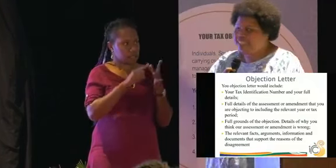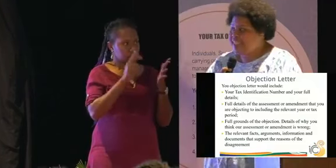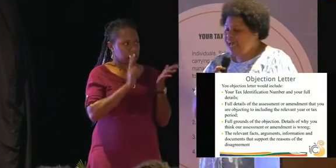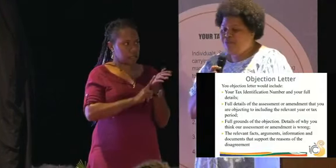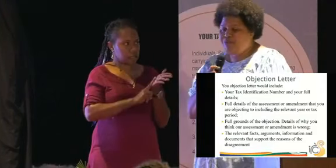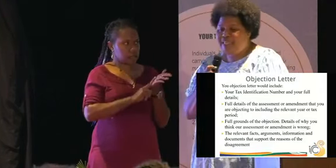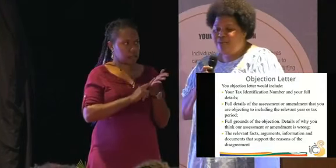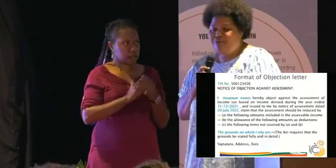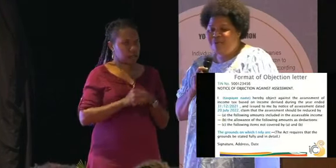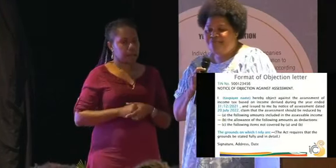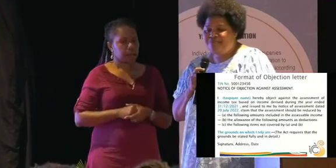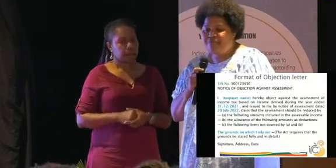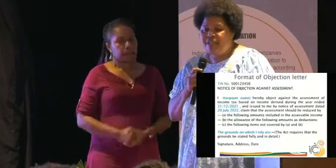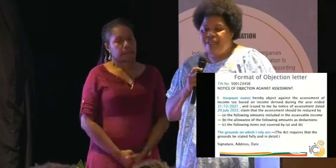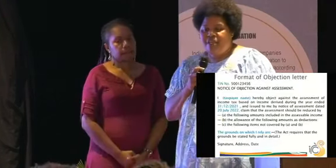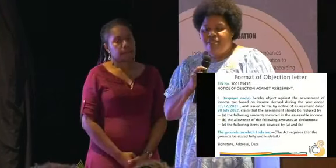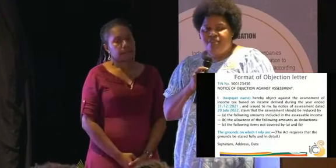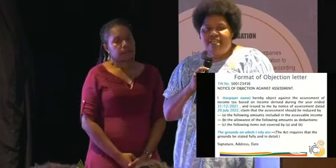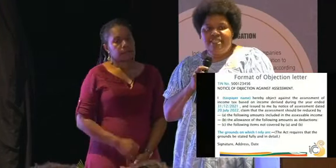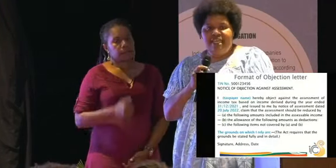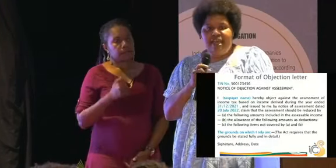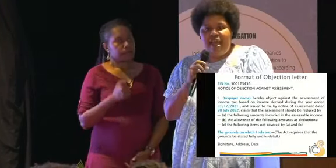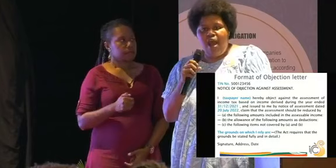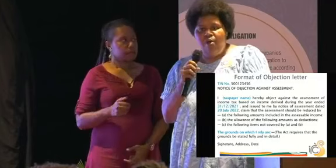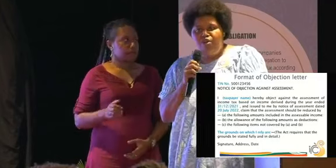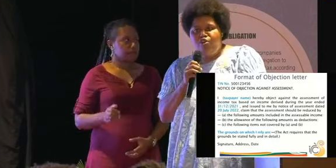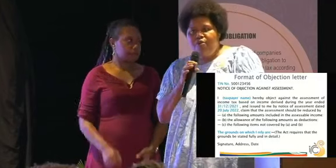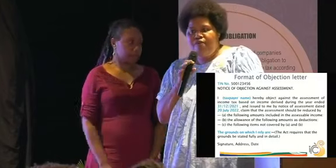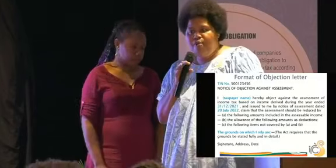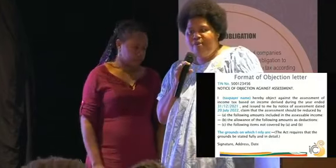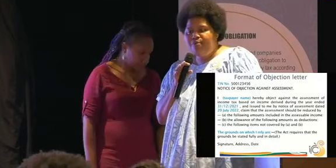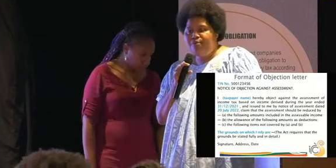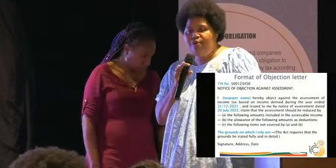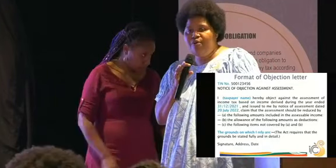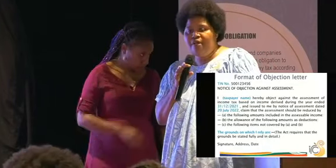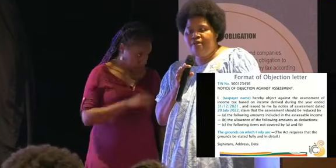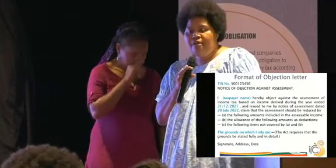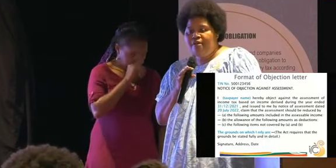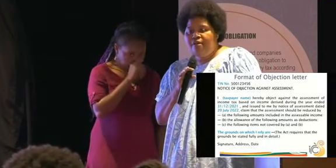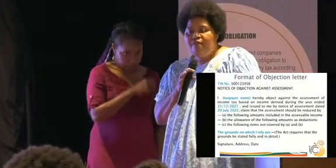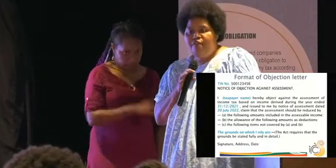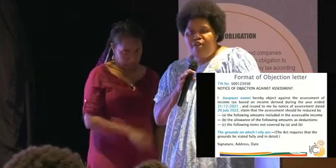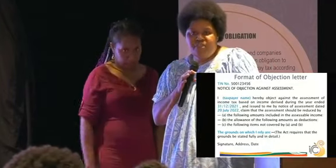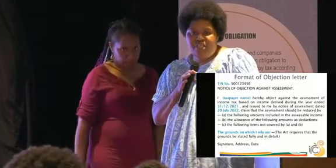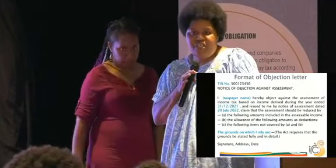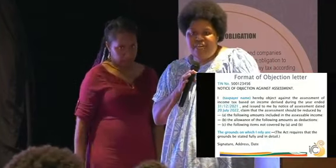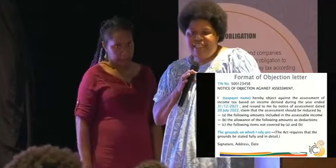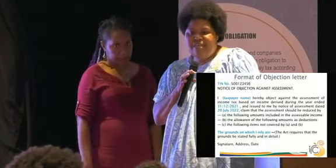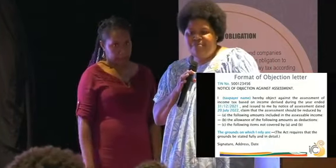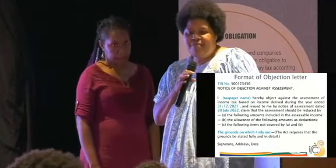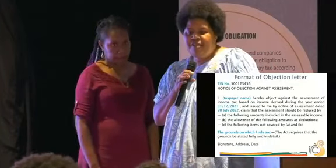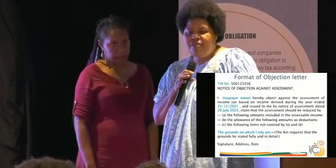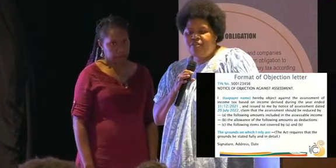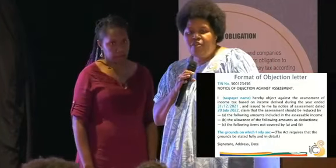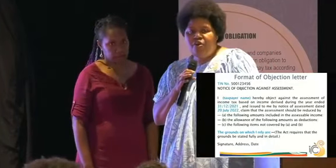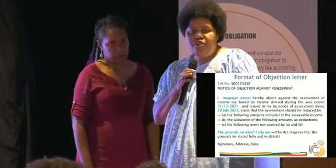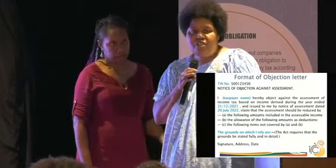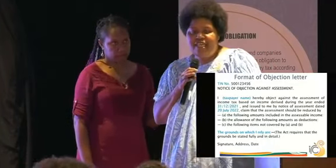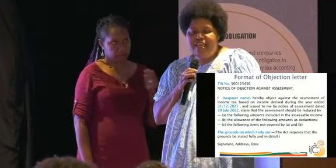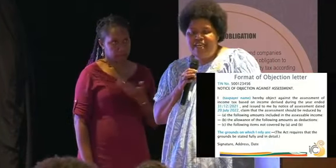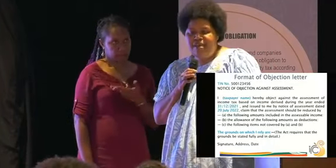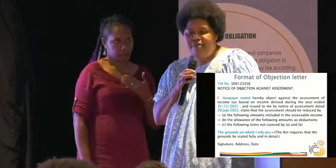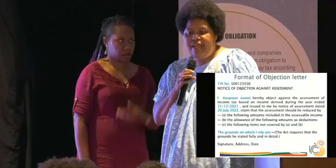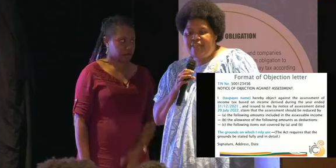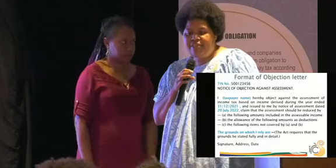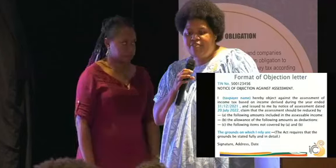So let's see how would that look. So this is how a normal format would look for an objection letter. So you got